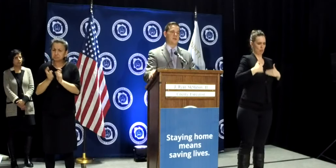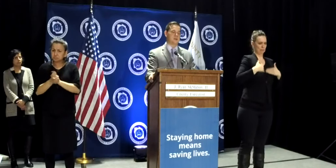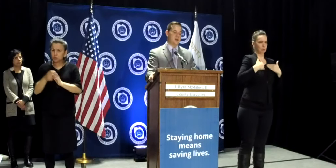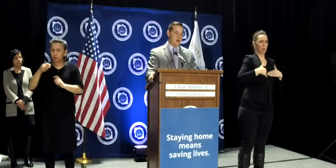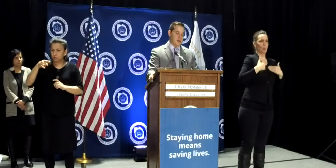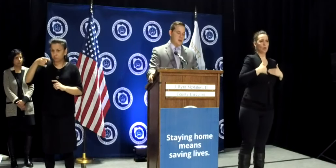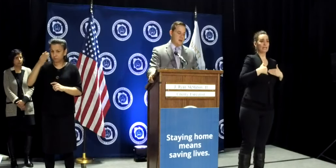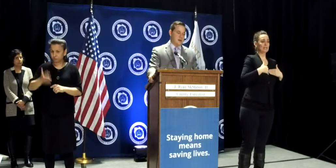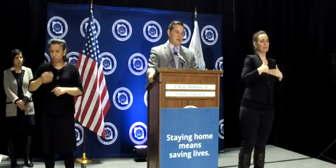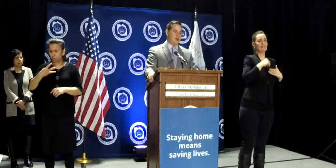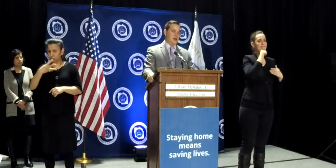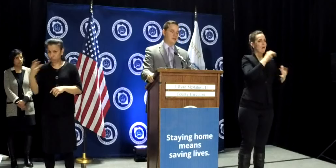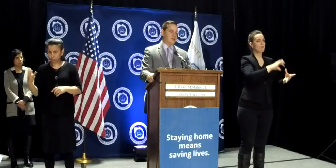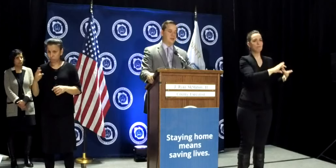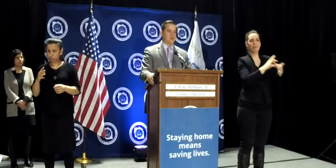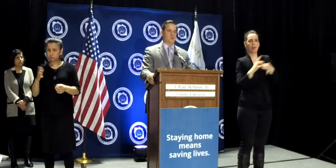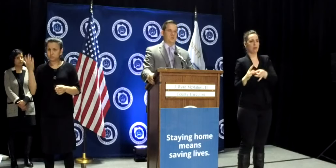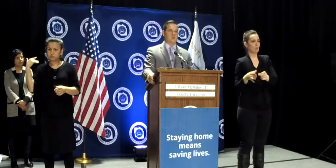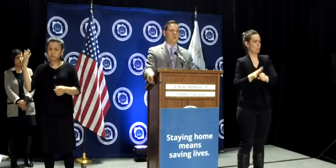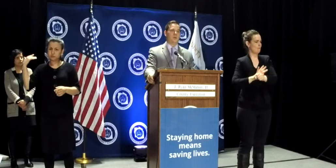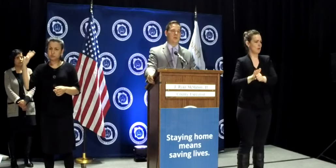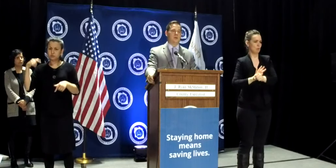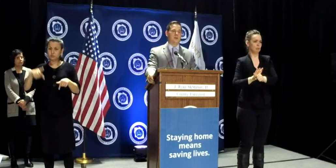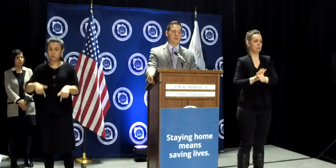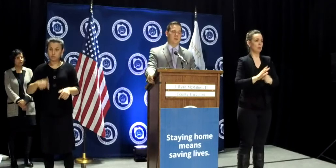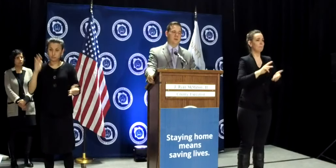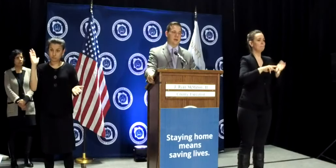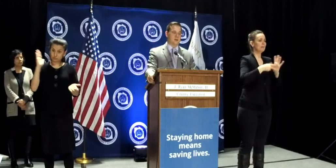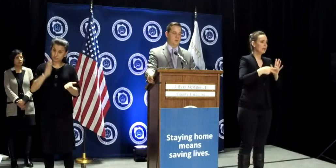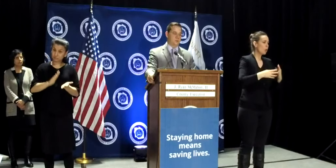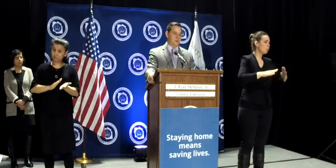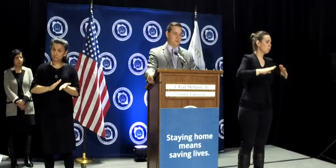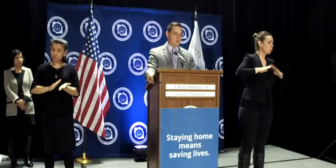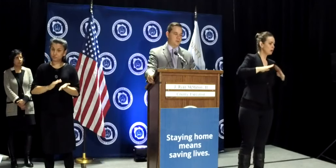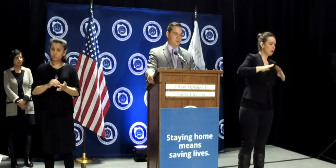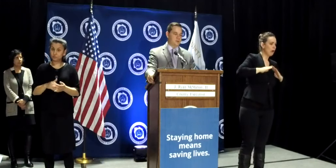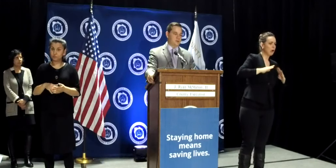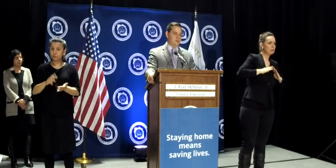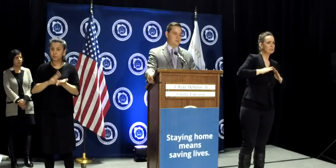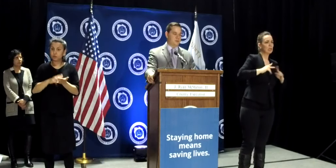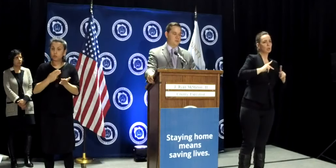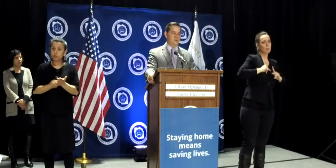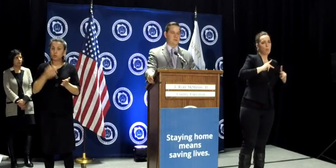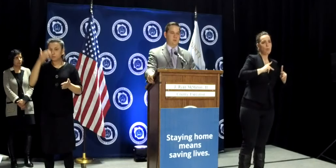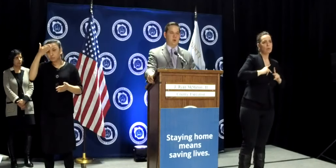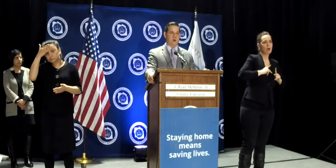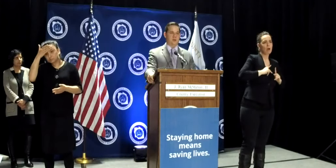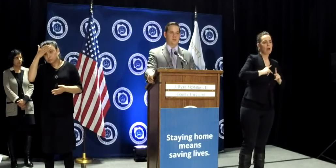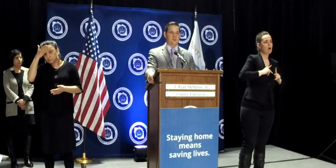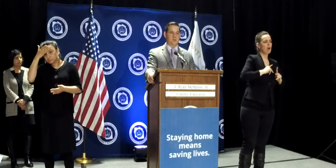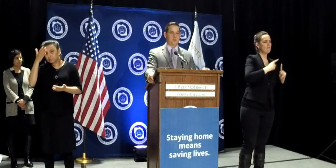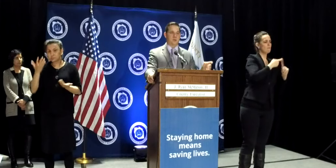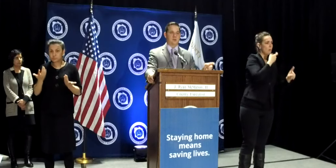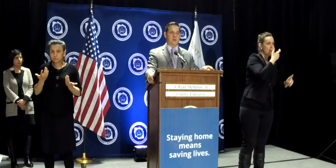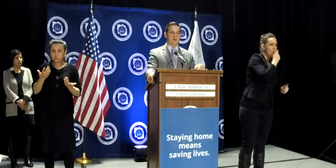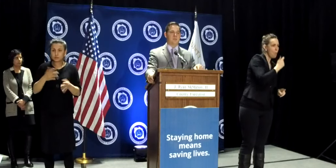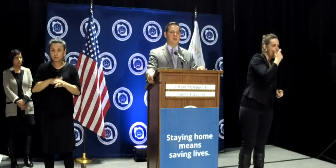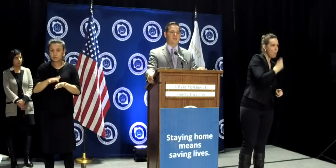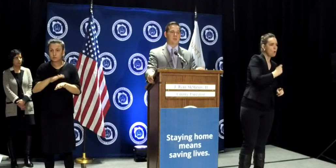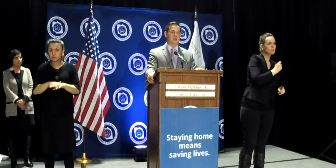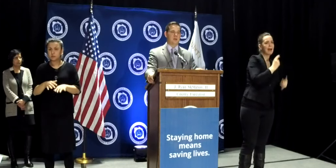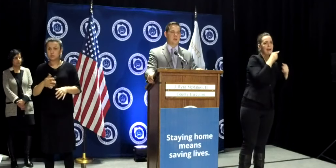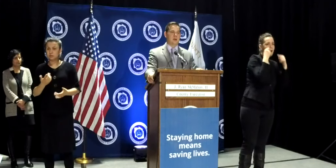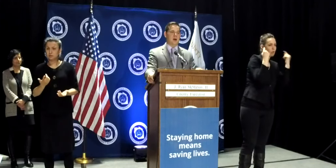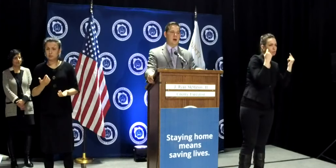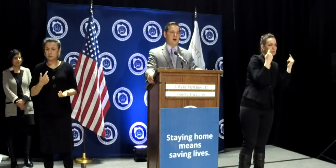respiratory illness. I think as we, and Dr. Gupta, if she thinks I'm wrong, she's the only person allowed to